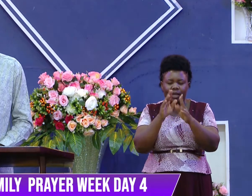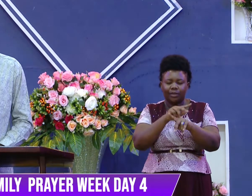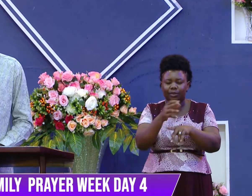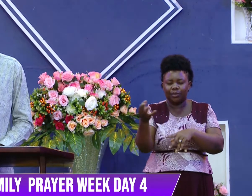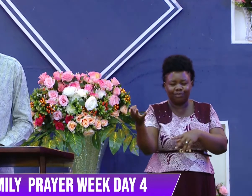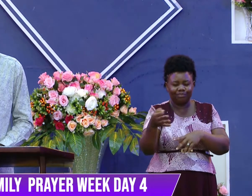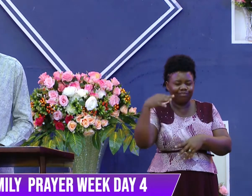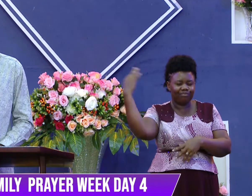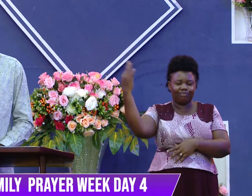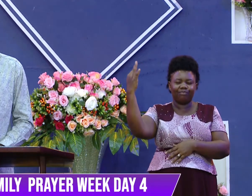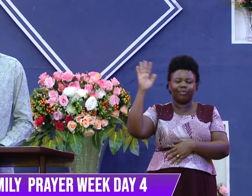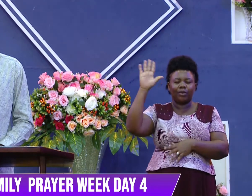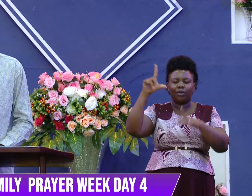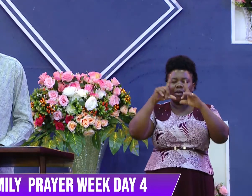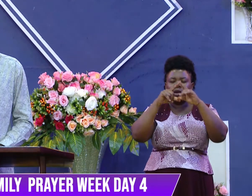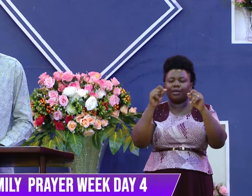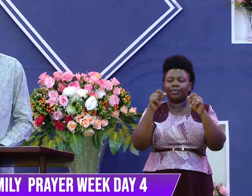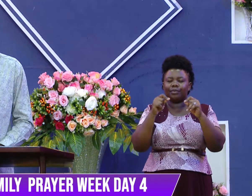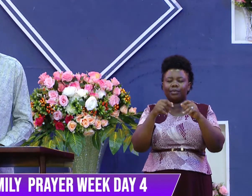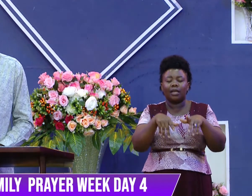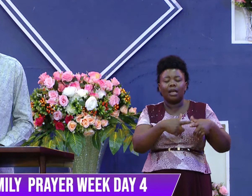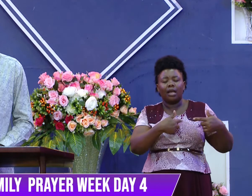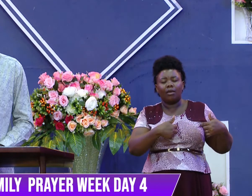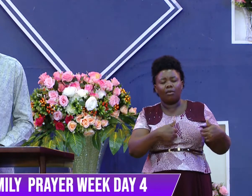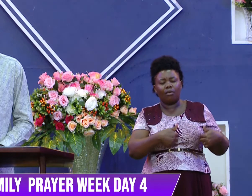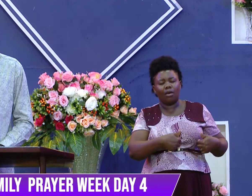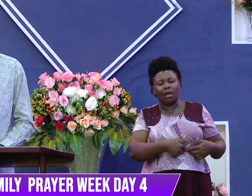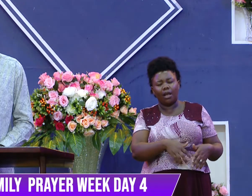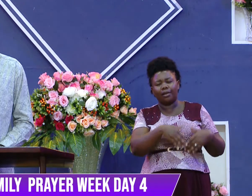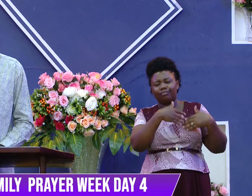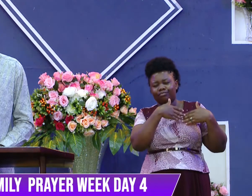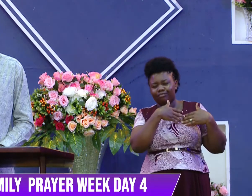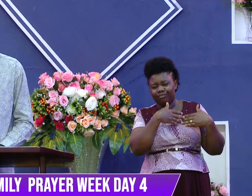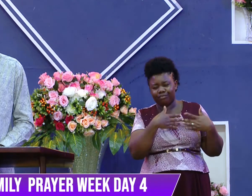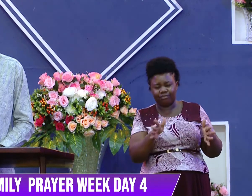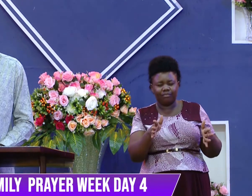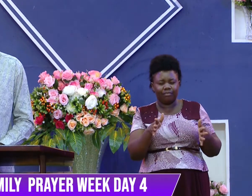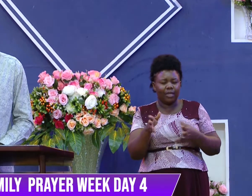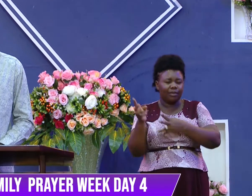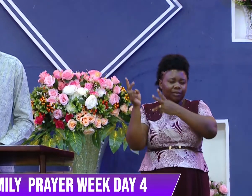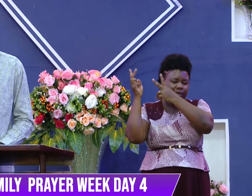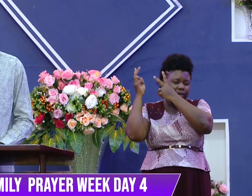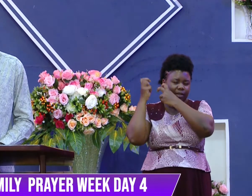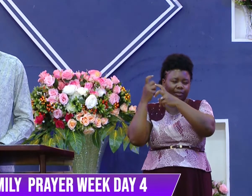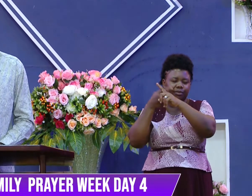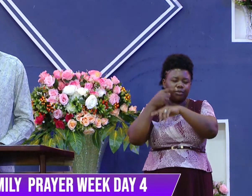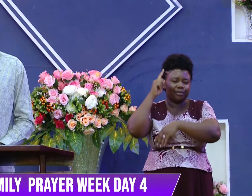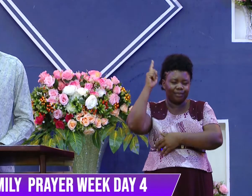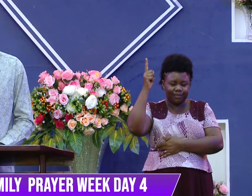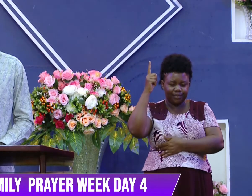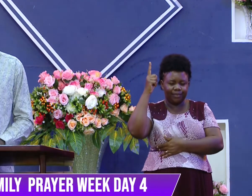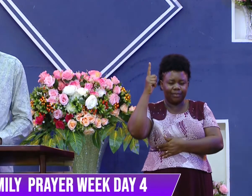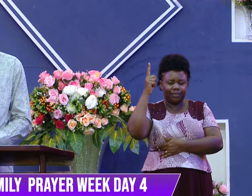This is my humble appeal as we're going to hear your word, Lord. May our hearts be opened up to hear